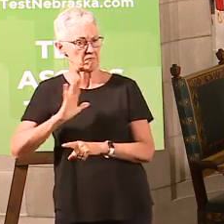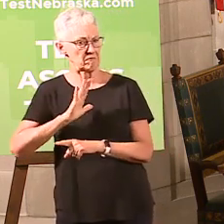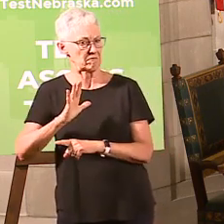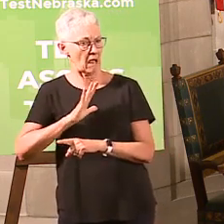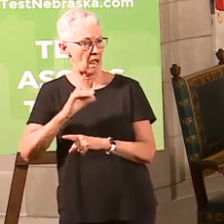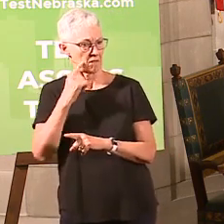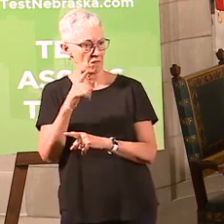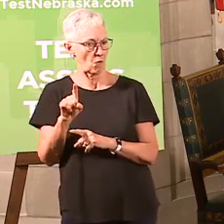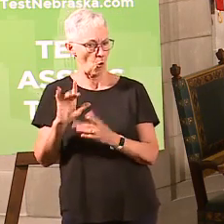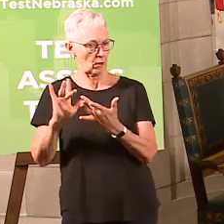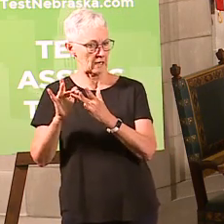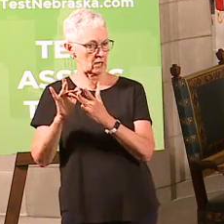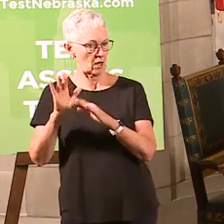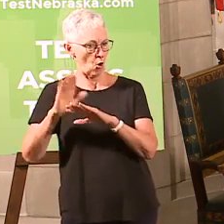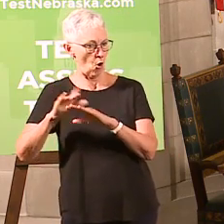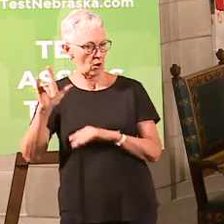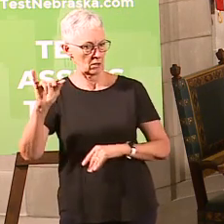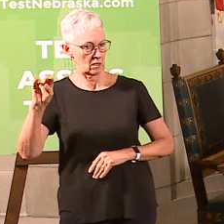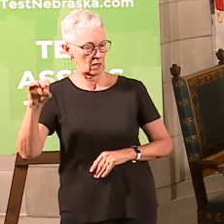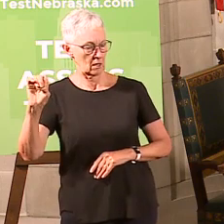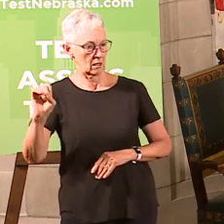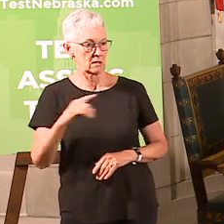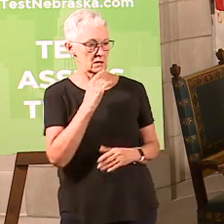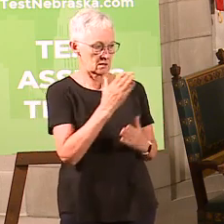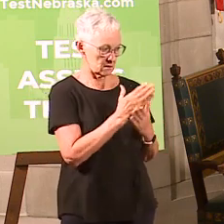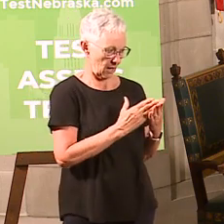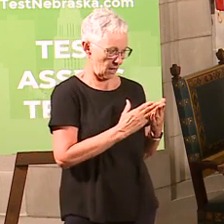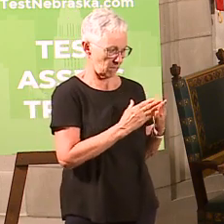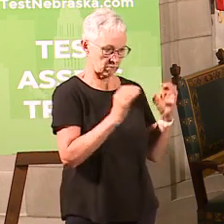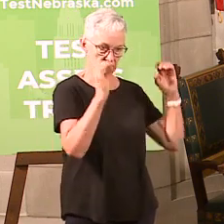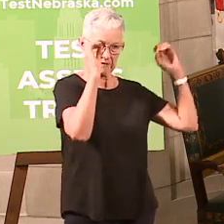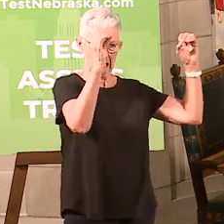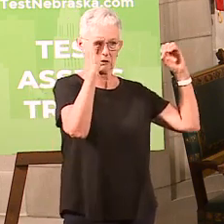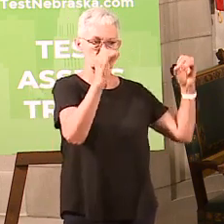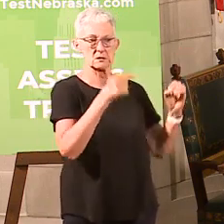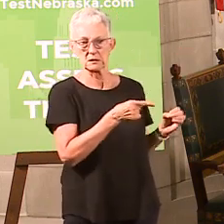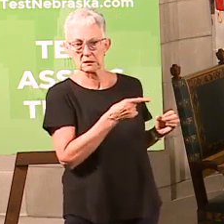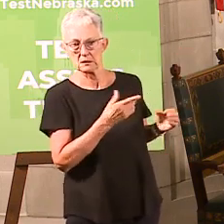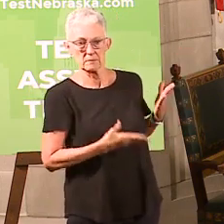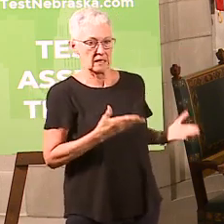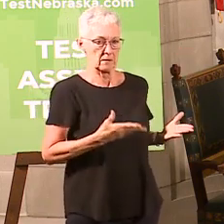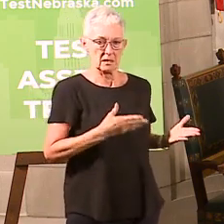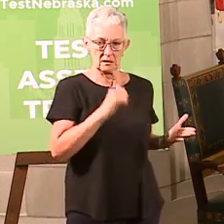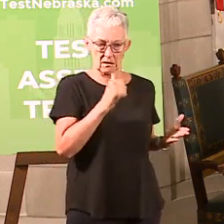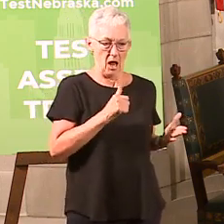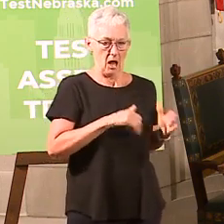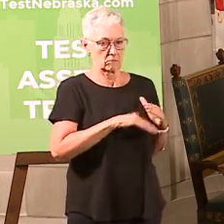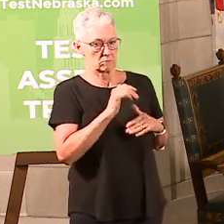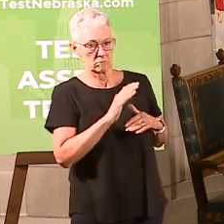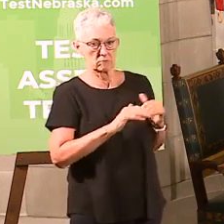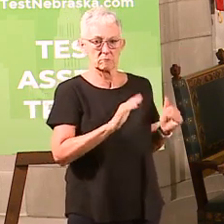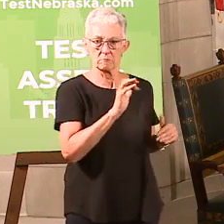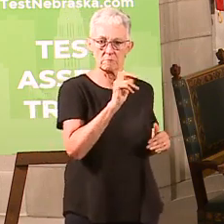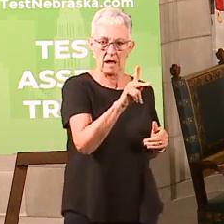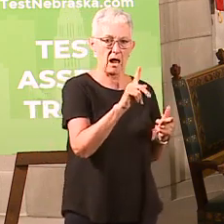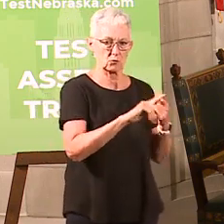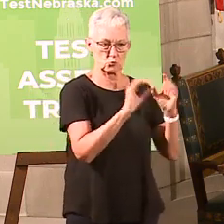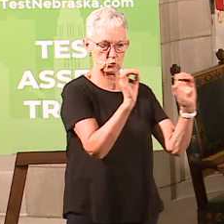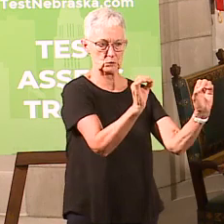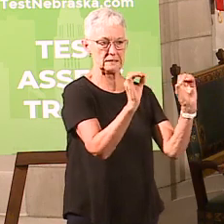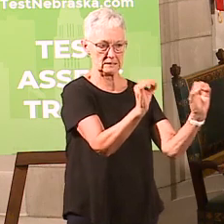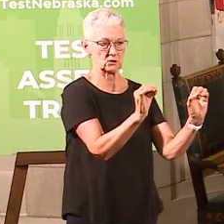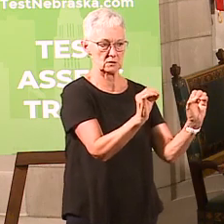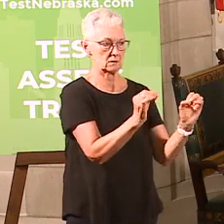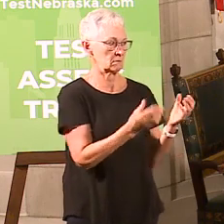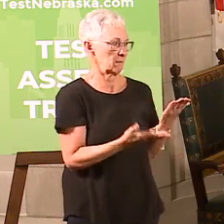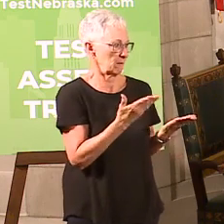our faculty members who say they're not comfortable because they may have some other issues or a certain age. We will look to